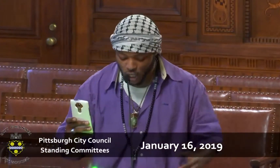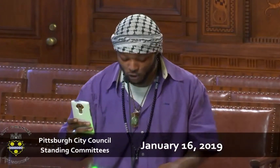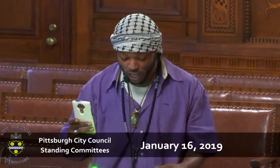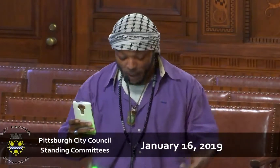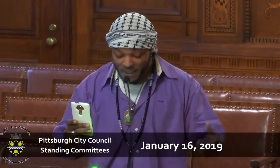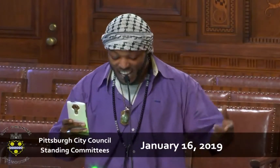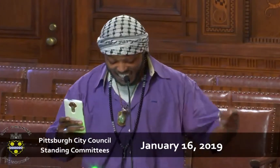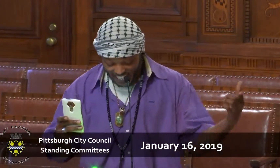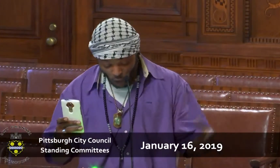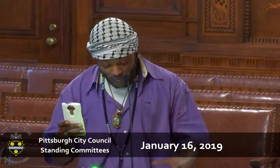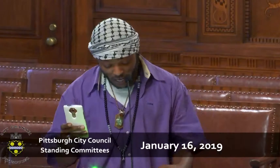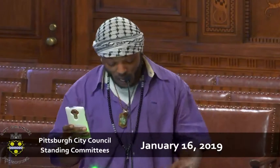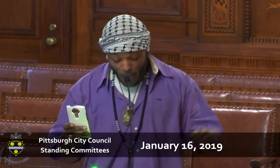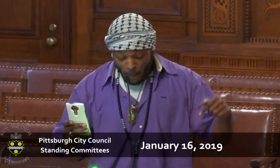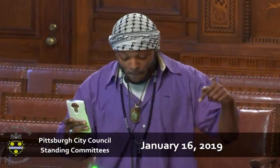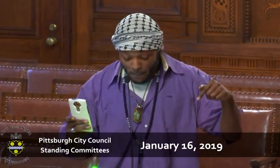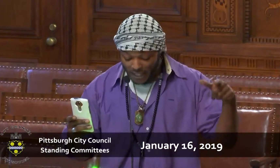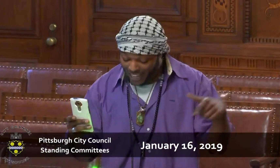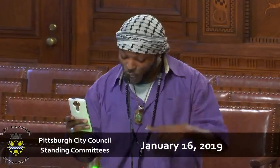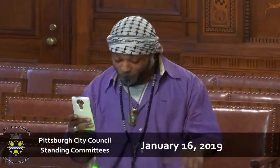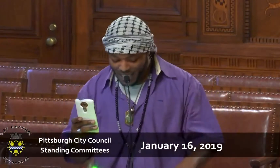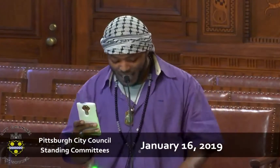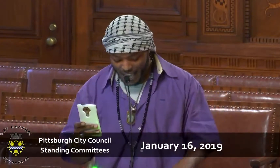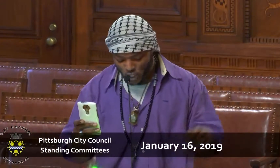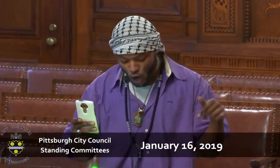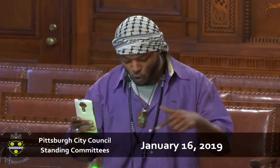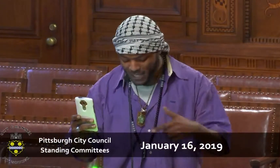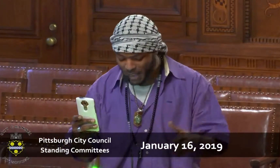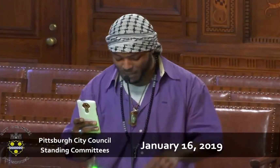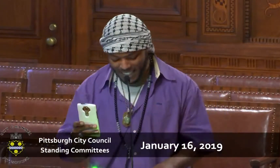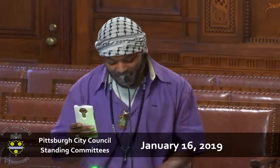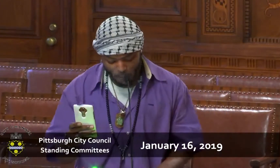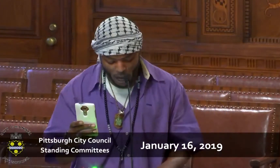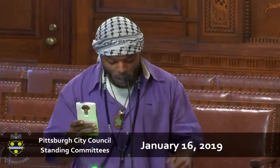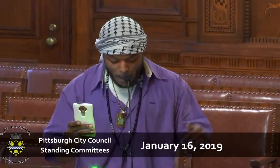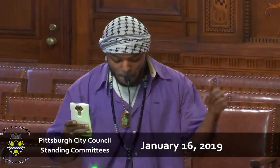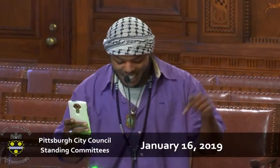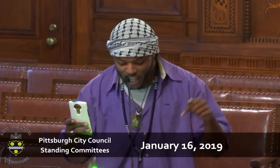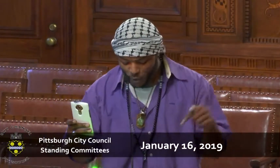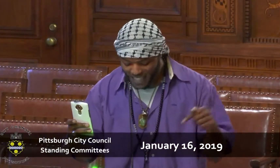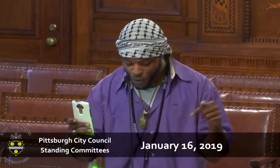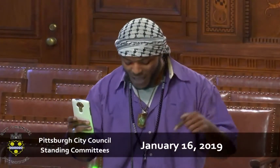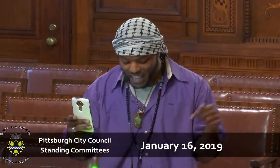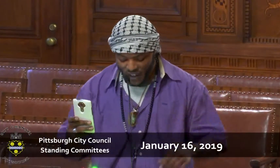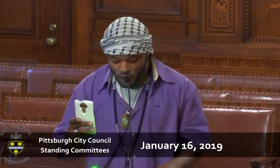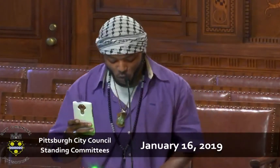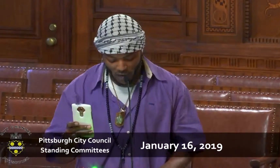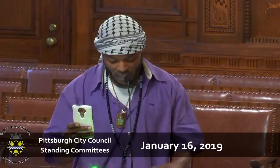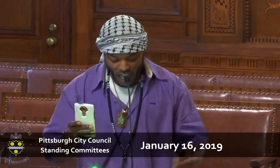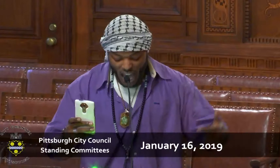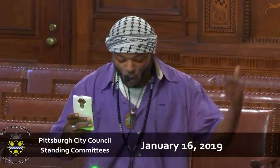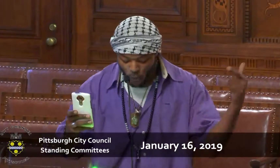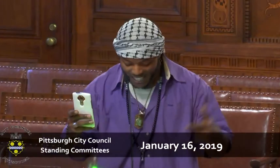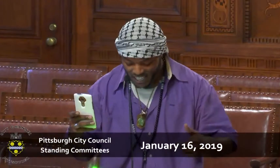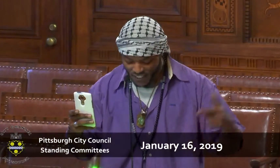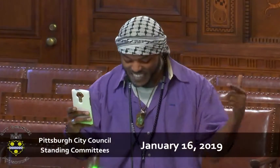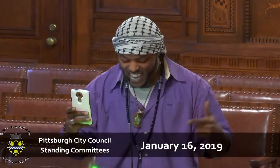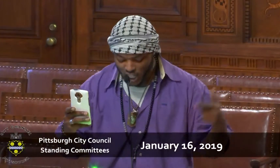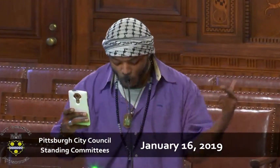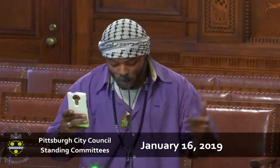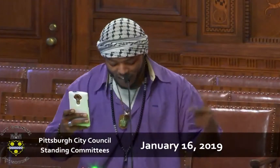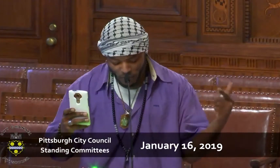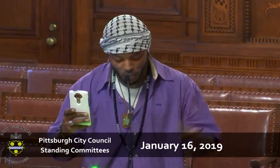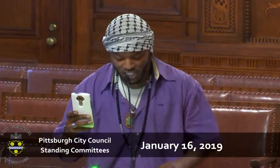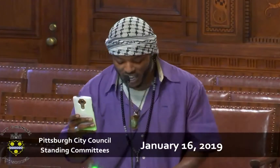by killers because of tyranny. That globally, it's hard to accept and think about, but literally, we live under one. An oppressive,